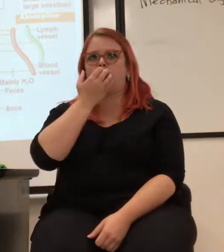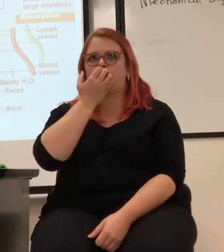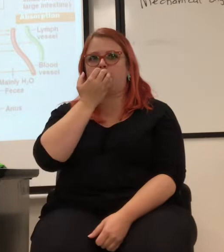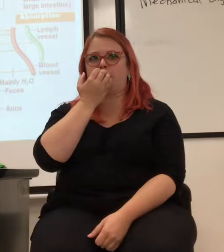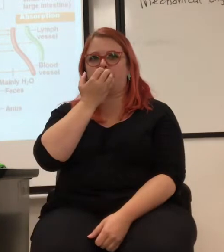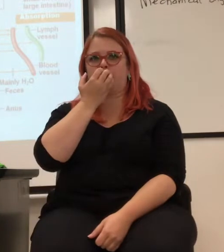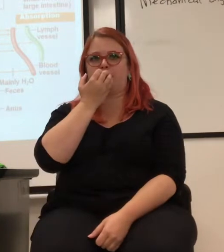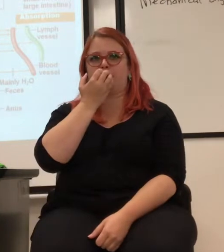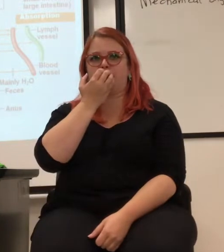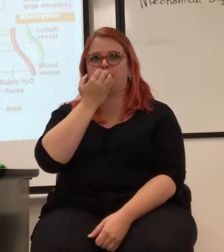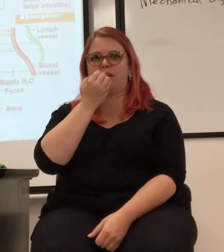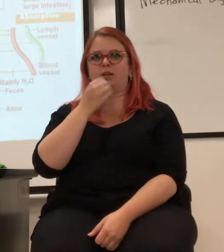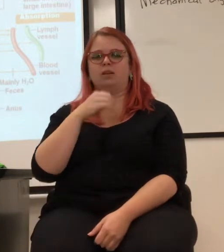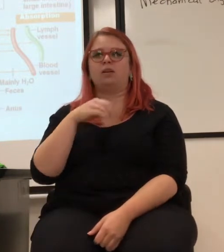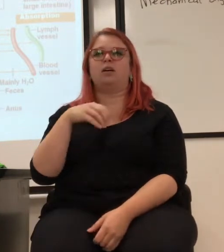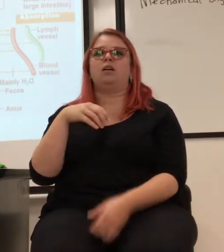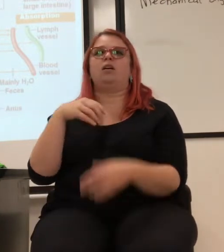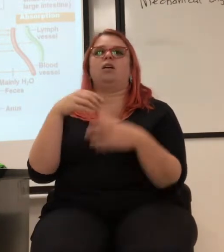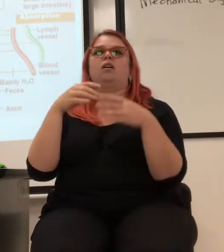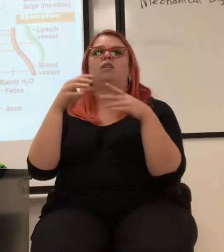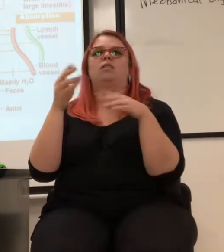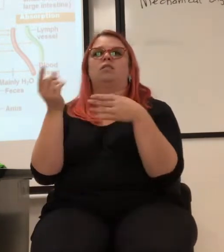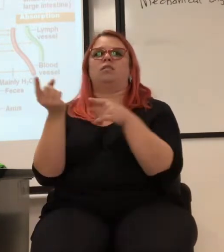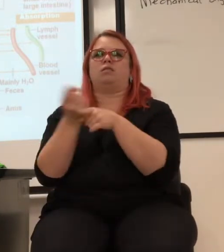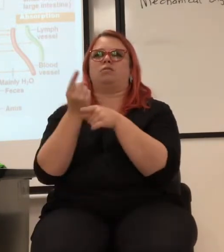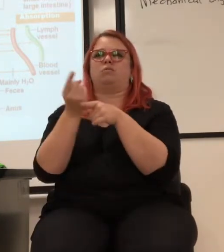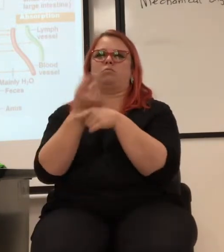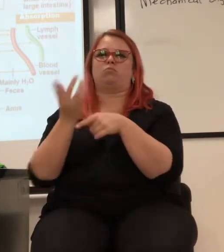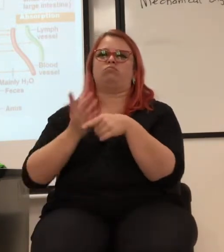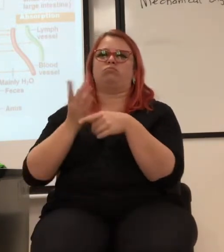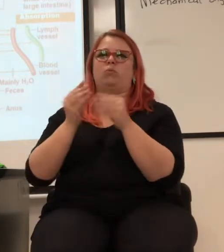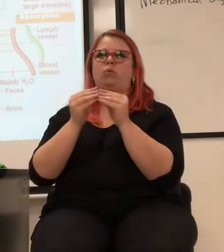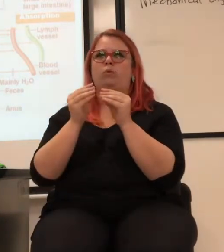The anatomy word for chewing is mastication.